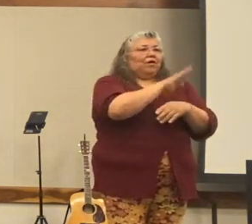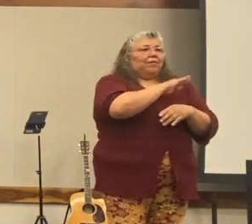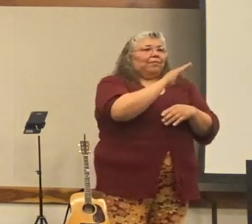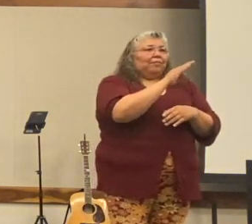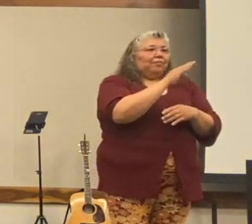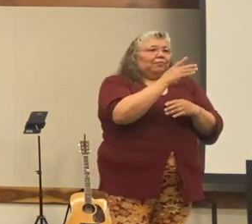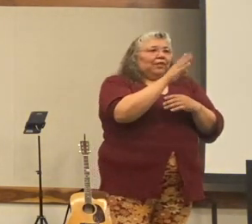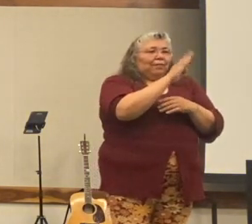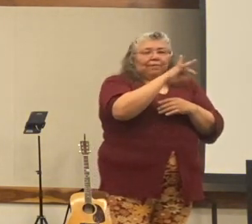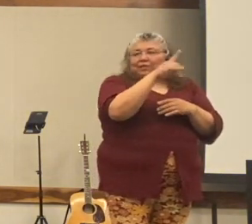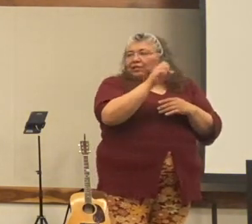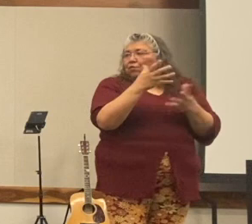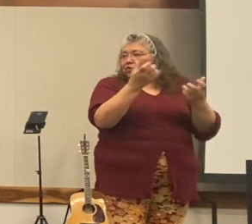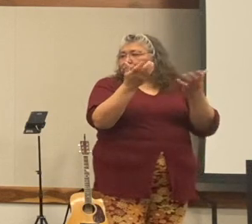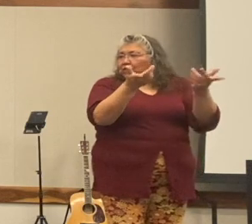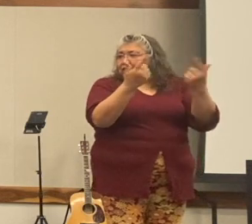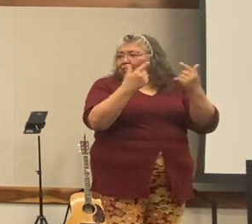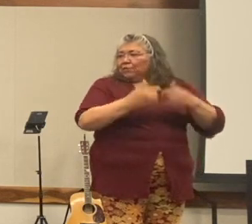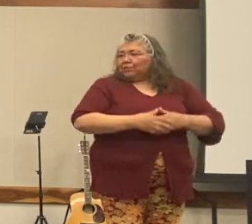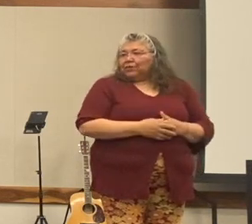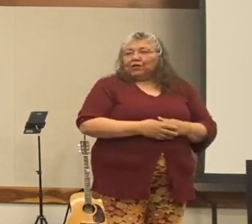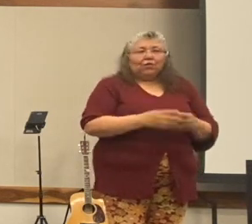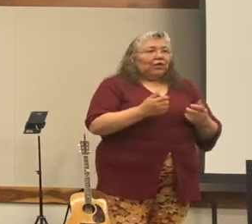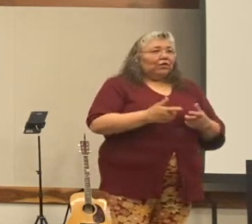come up here real quick.